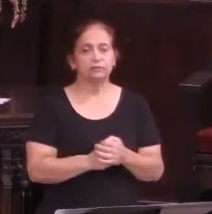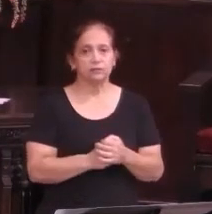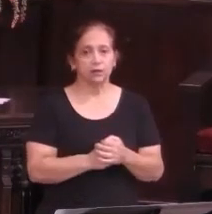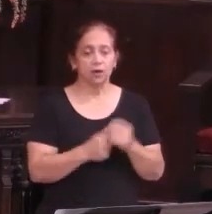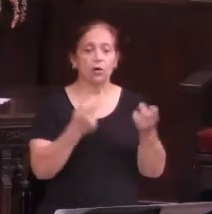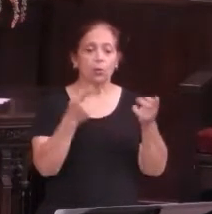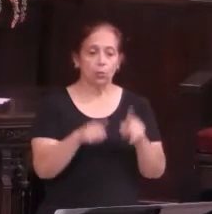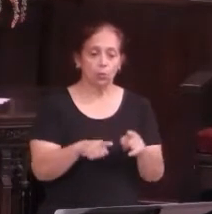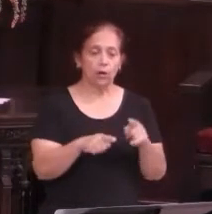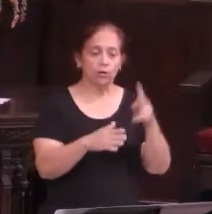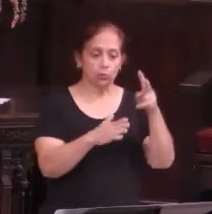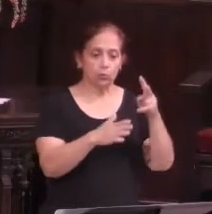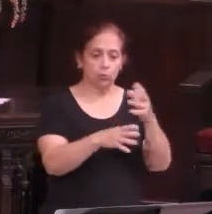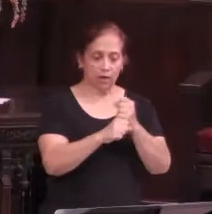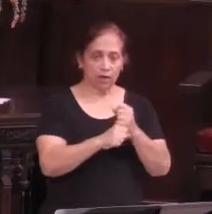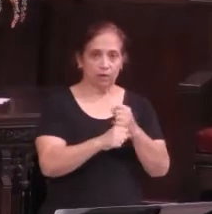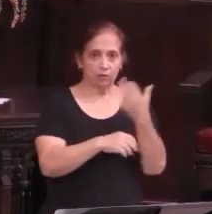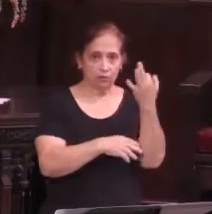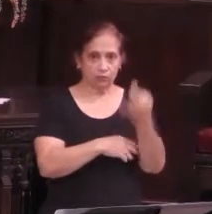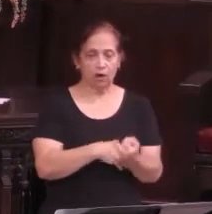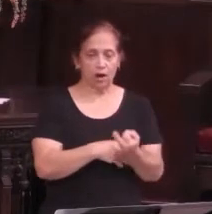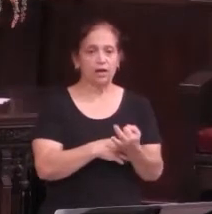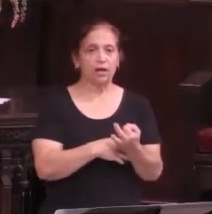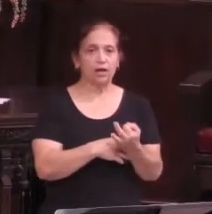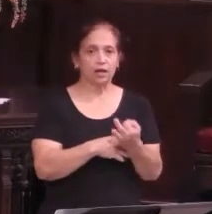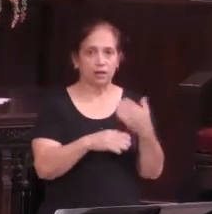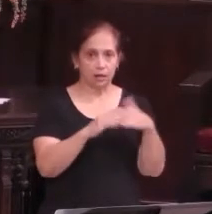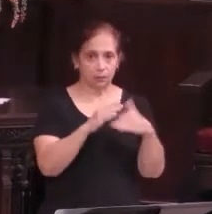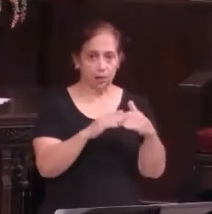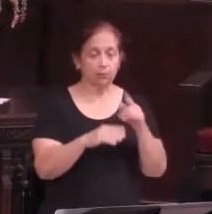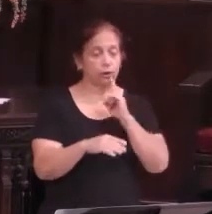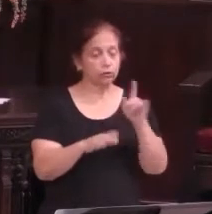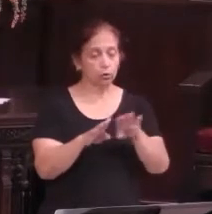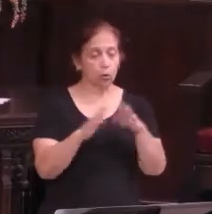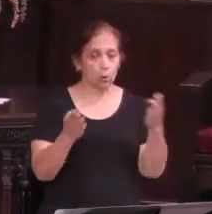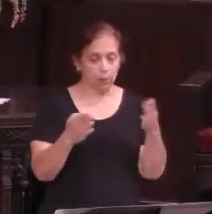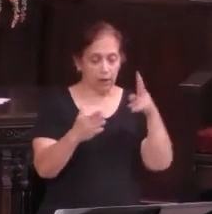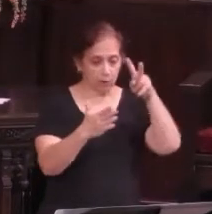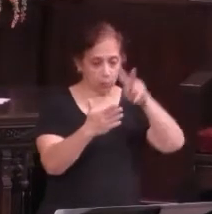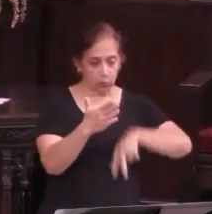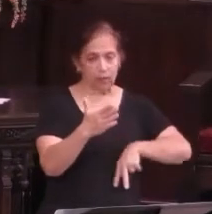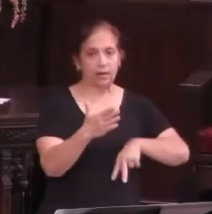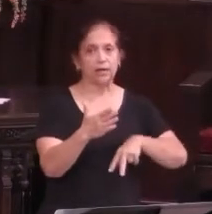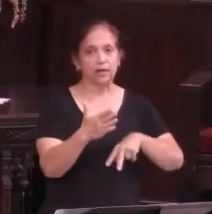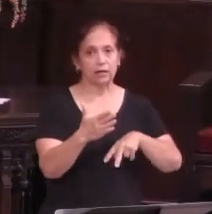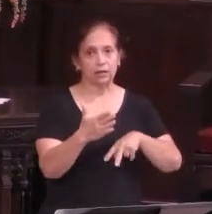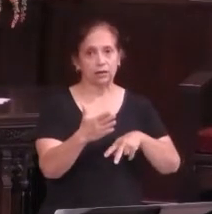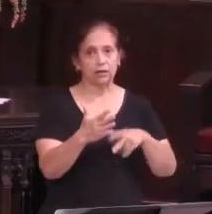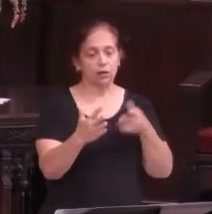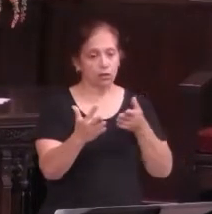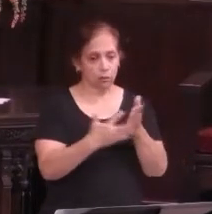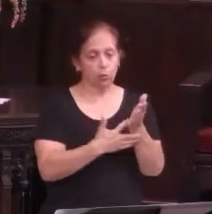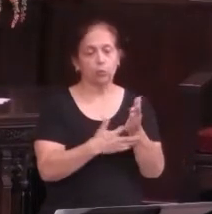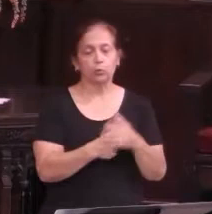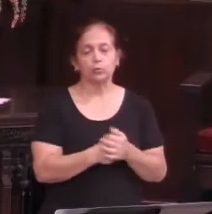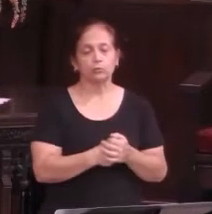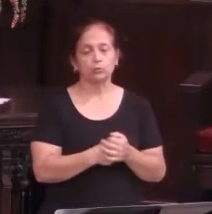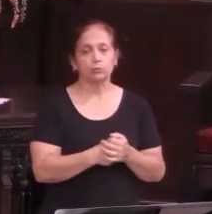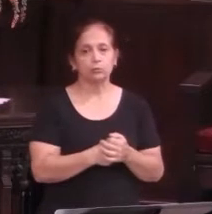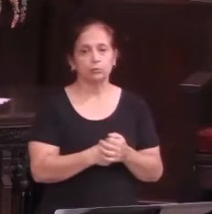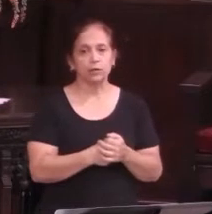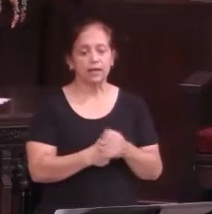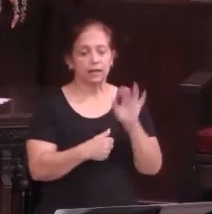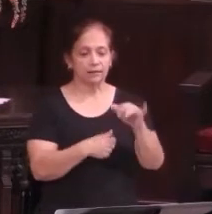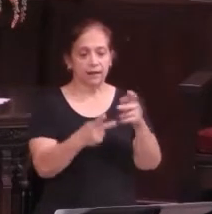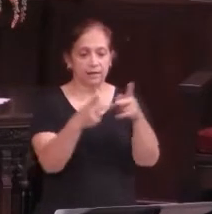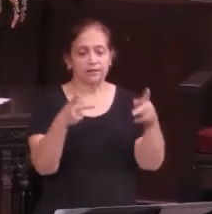do receive that email, please make sure you are opening it and reading it thoroughly. It is the place